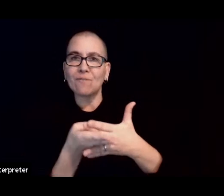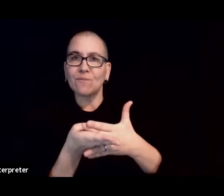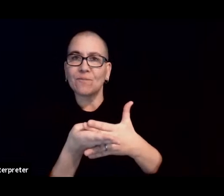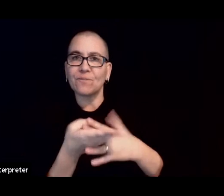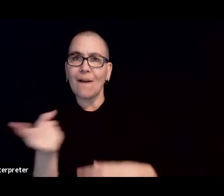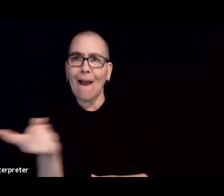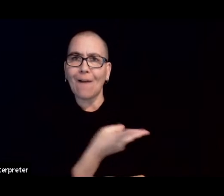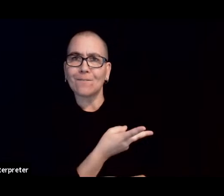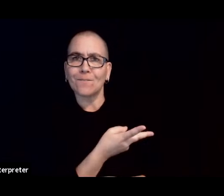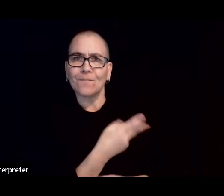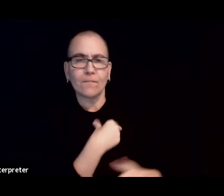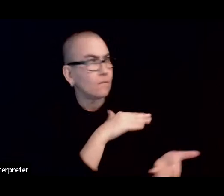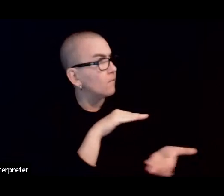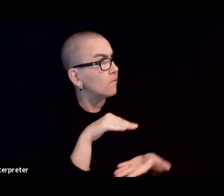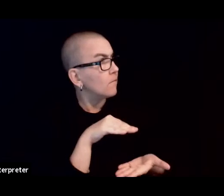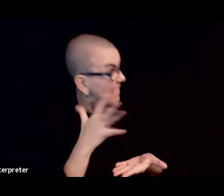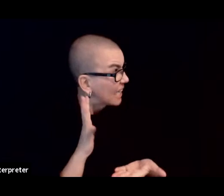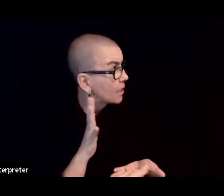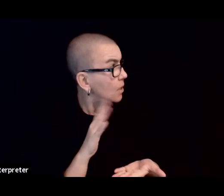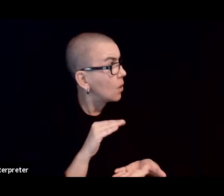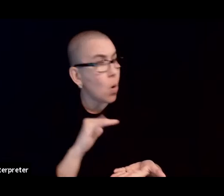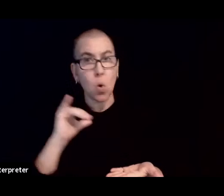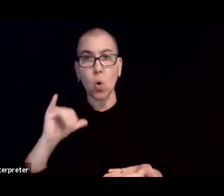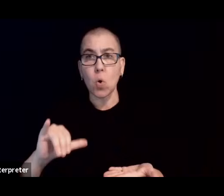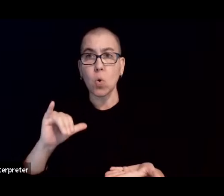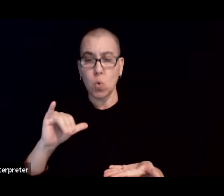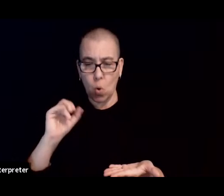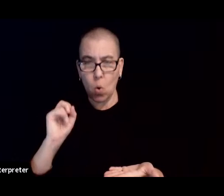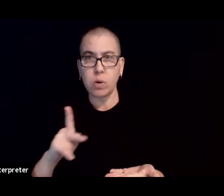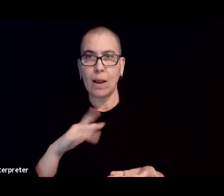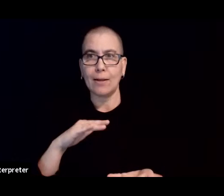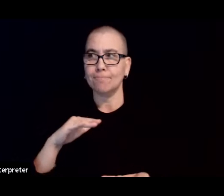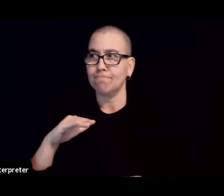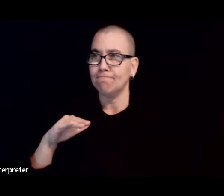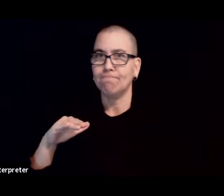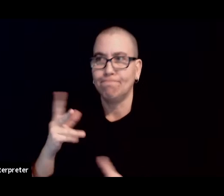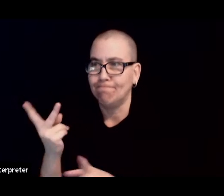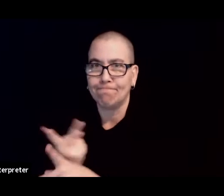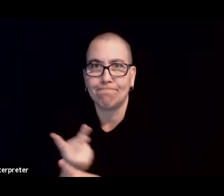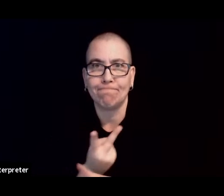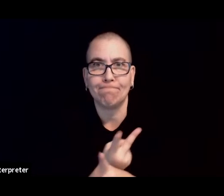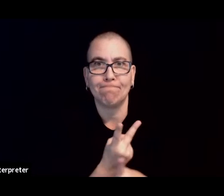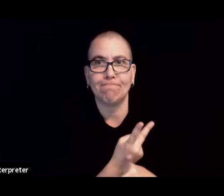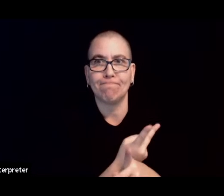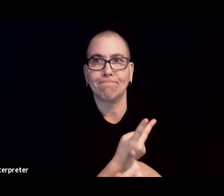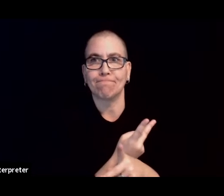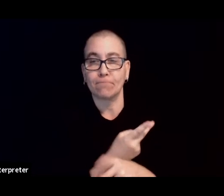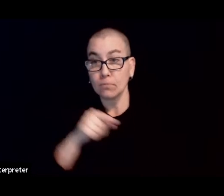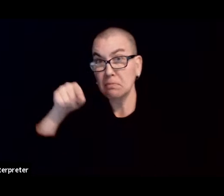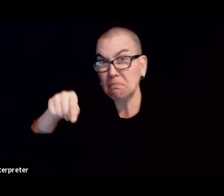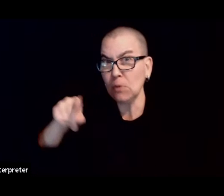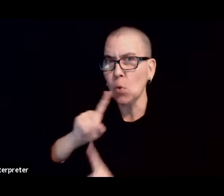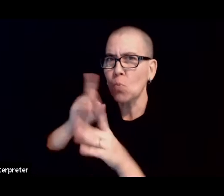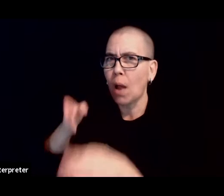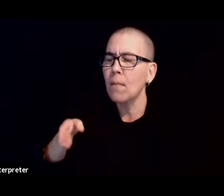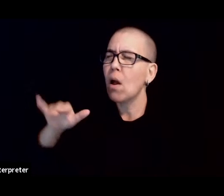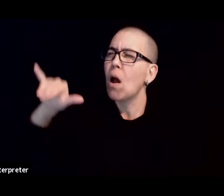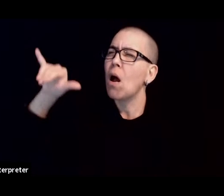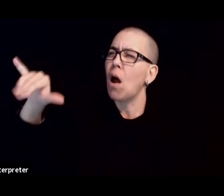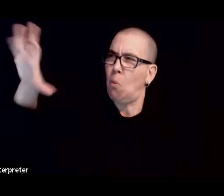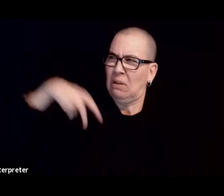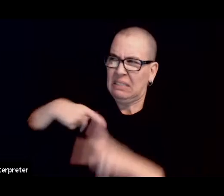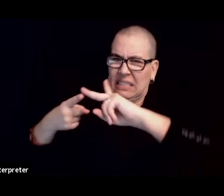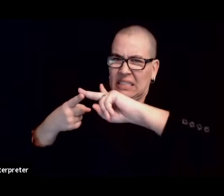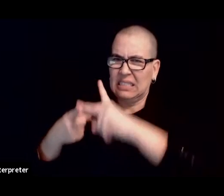a week-by-week basis. So my follow-up question is this: can you explain in a little